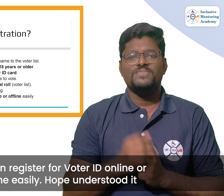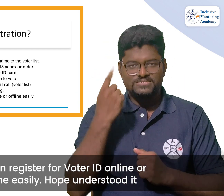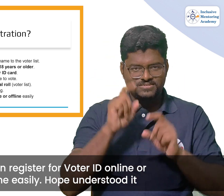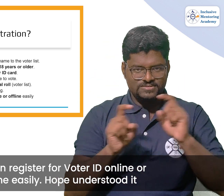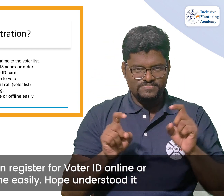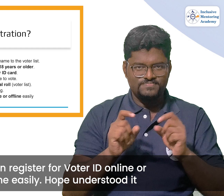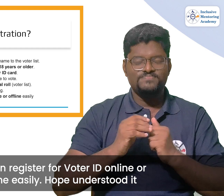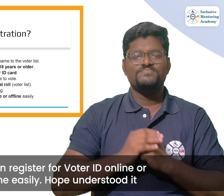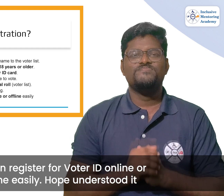Hope understood it.